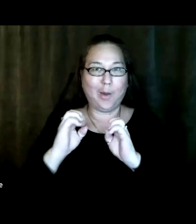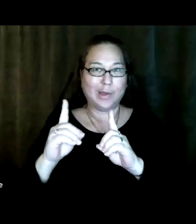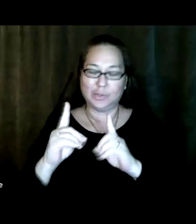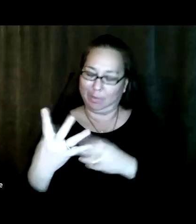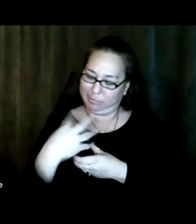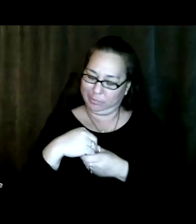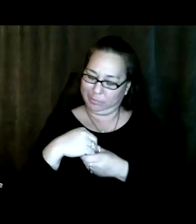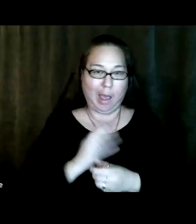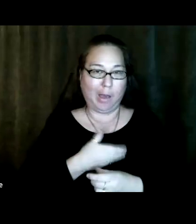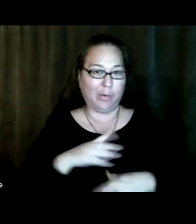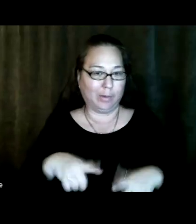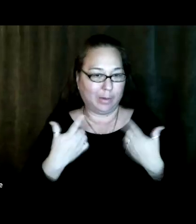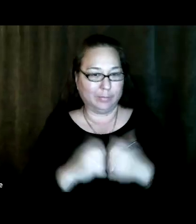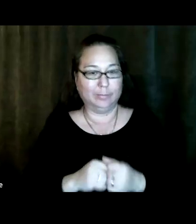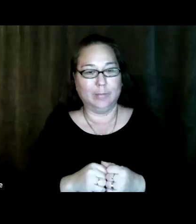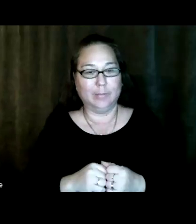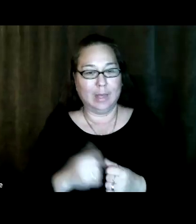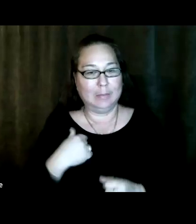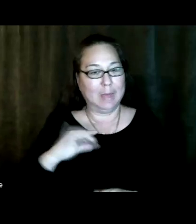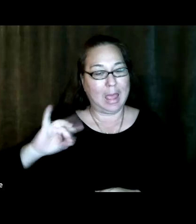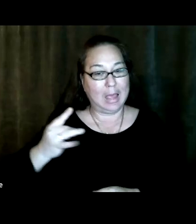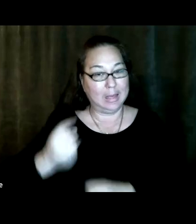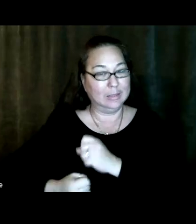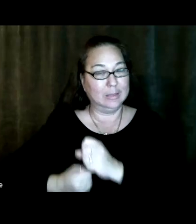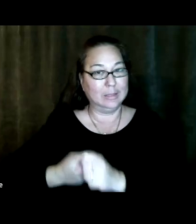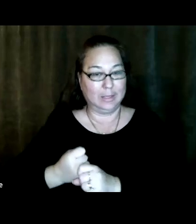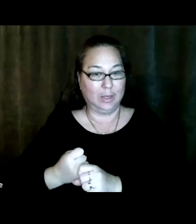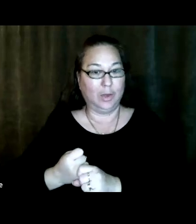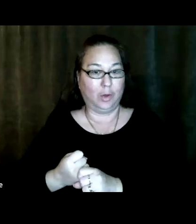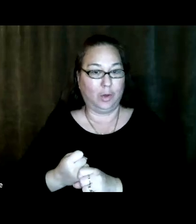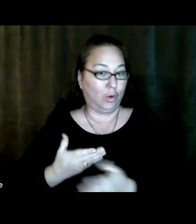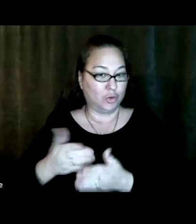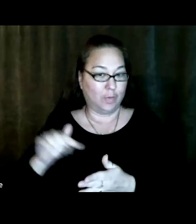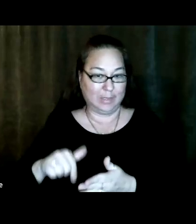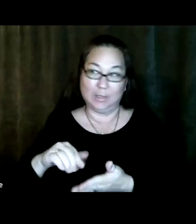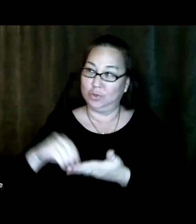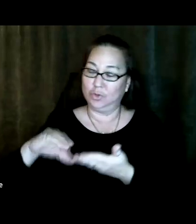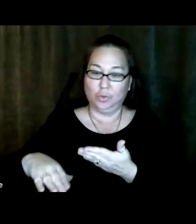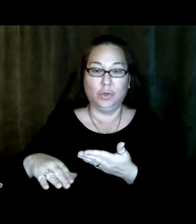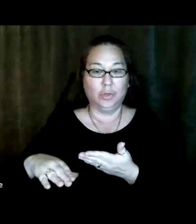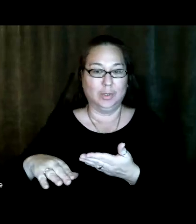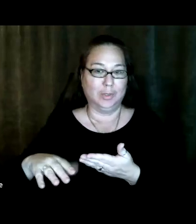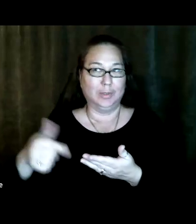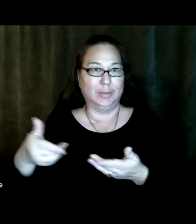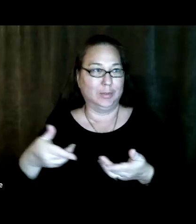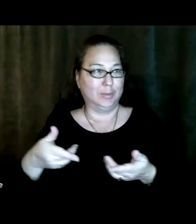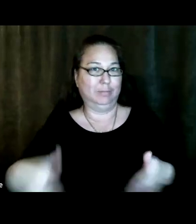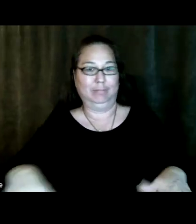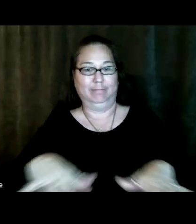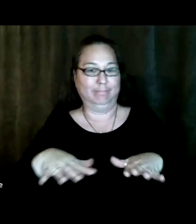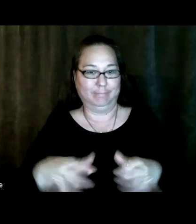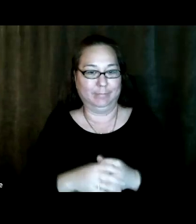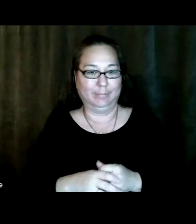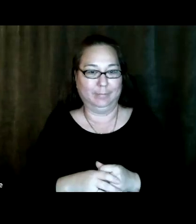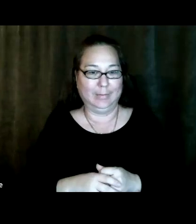was revealed to me quite early that this is part of my life's calling. Apologize if my voice is shaky. I'm a little nervous. I've never done this